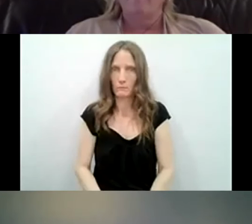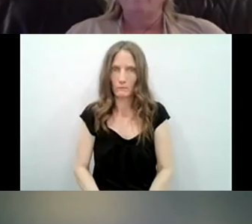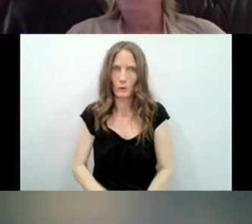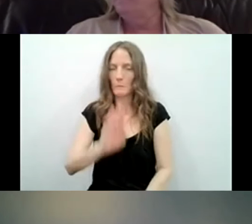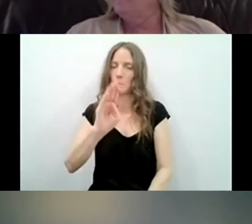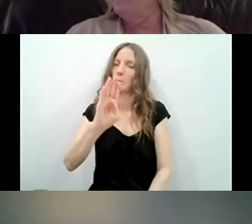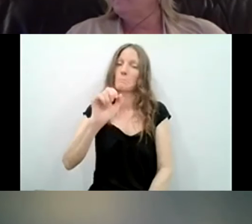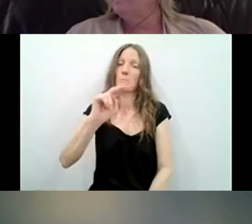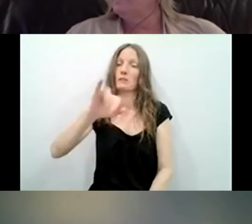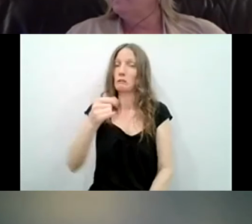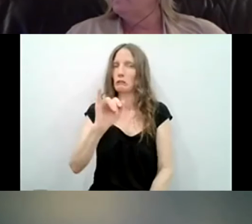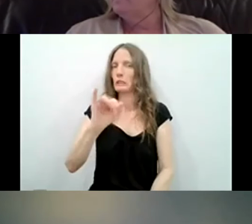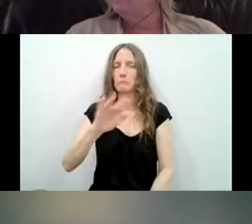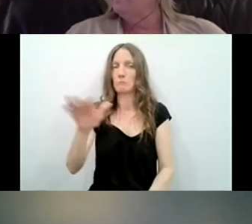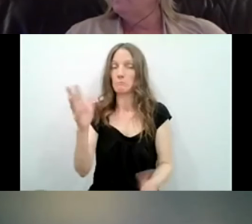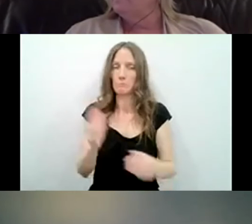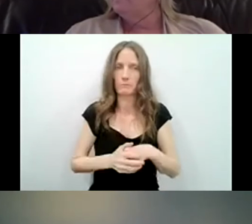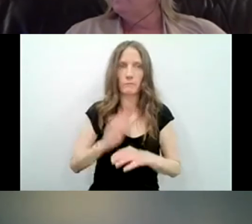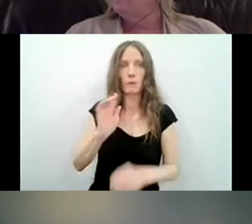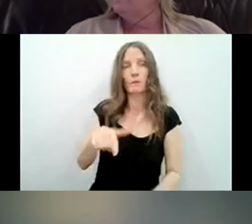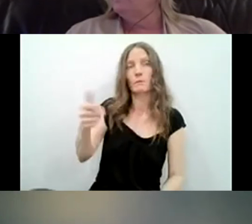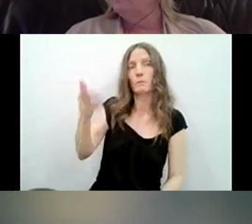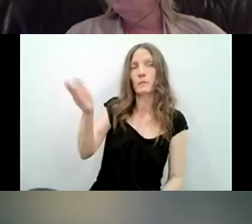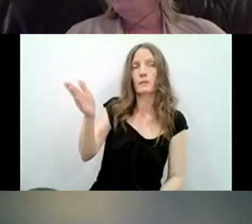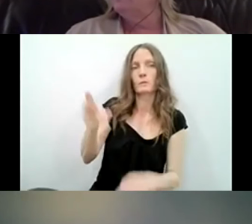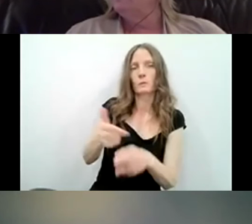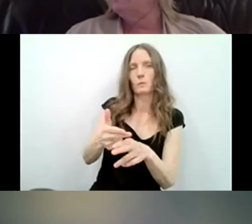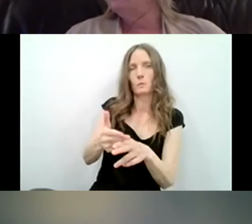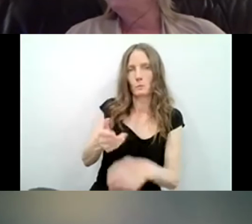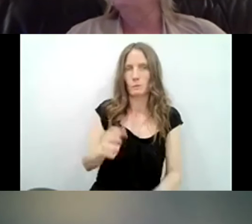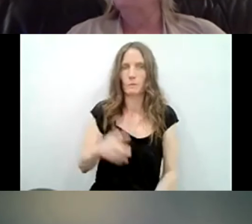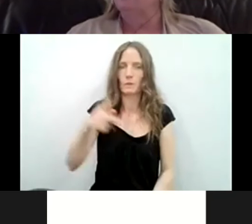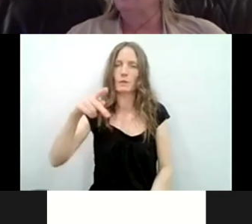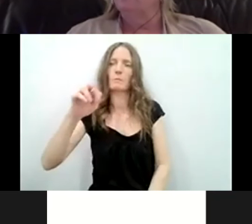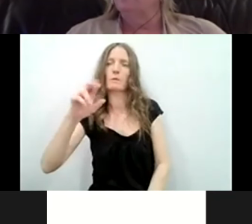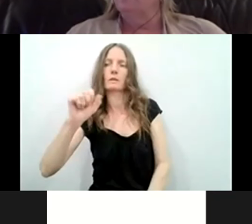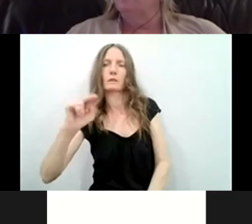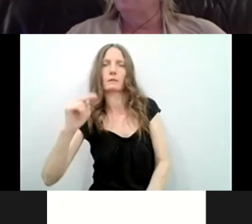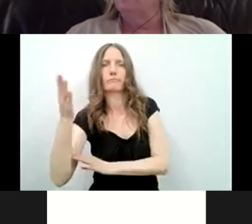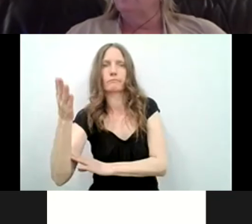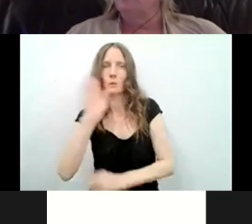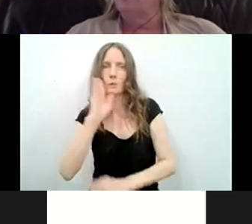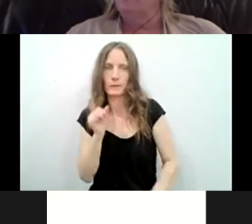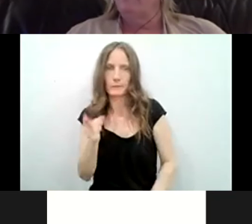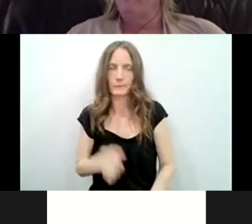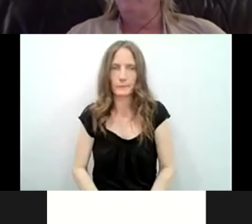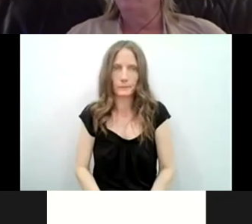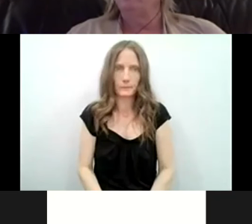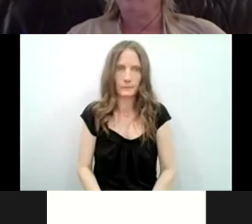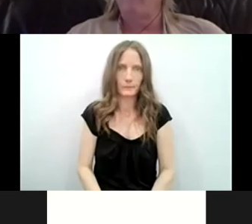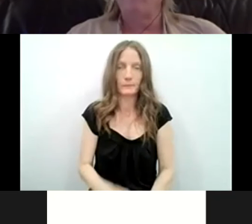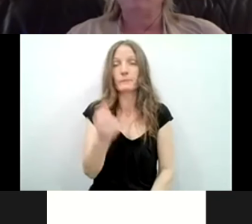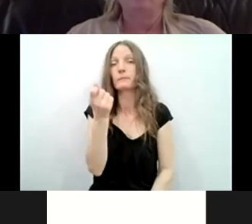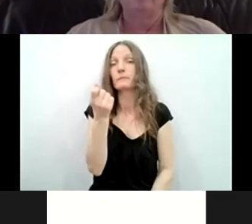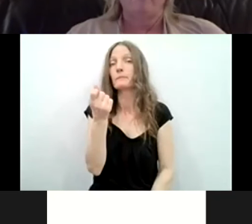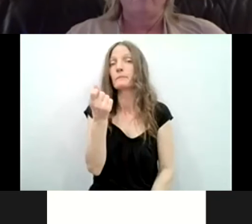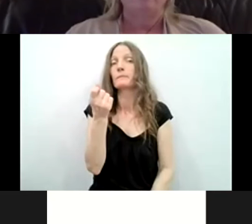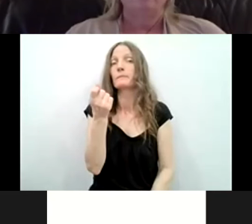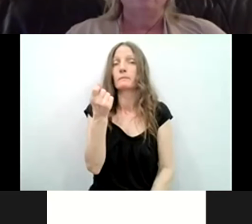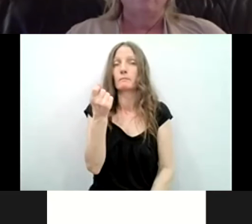to our presenter, Matt Parson. But before I do that, I just need to take care of a little bit of